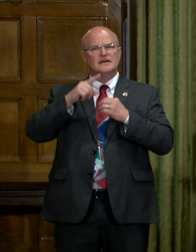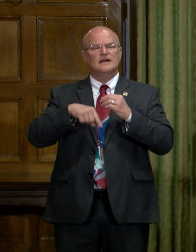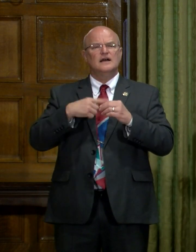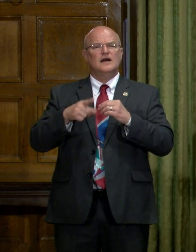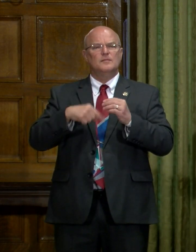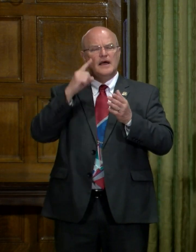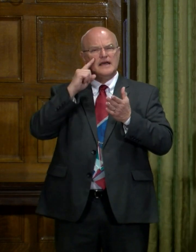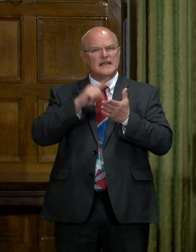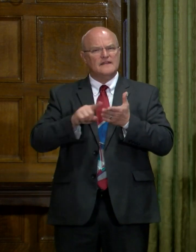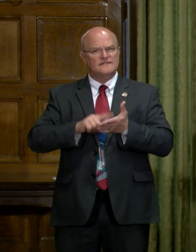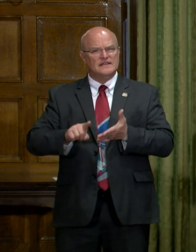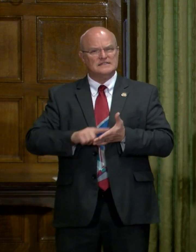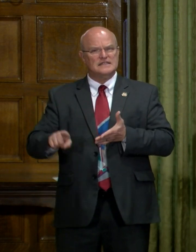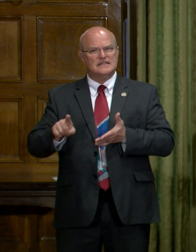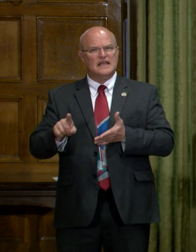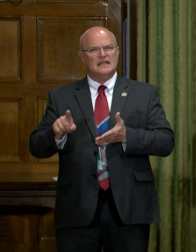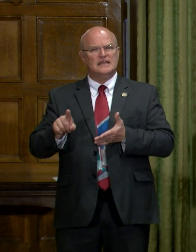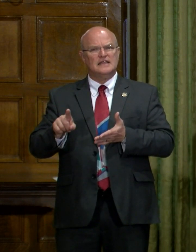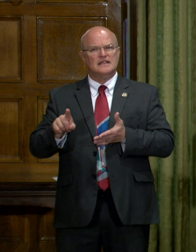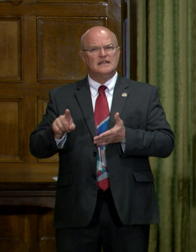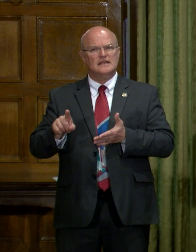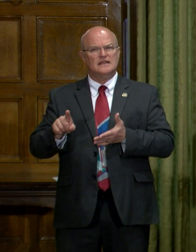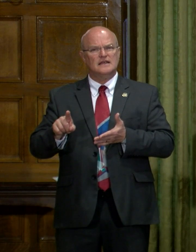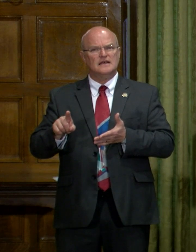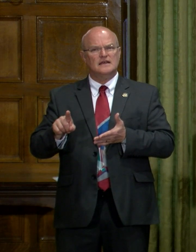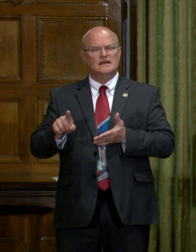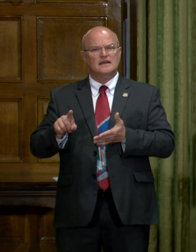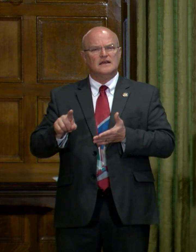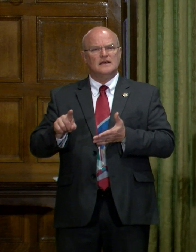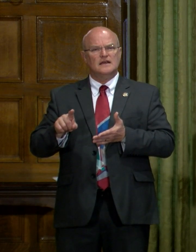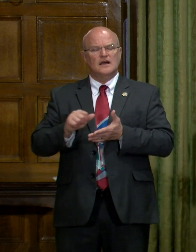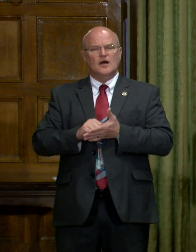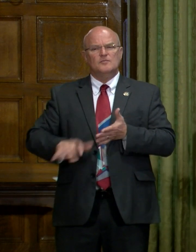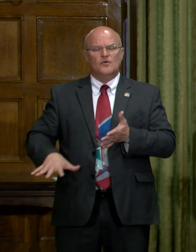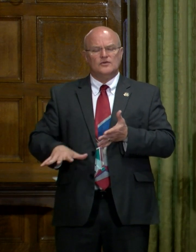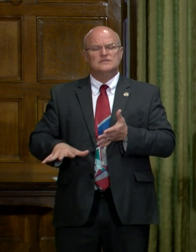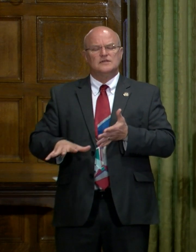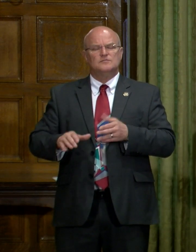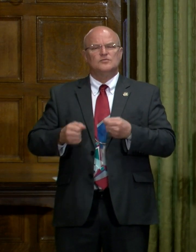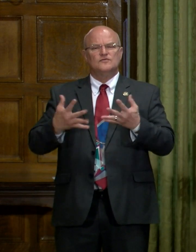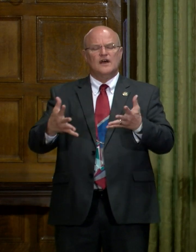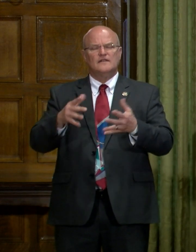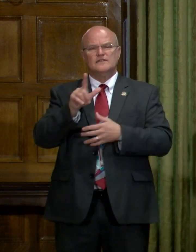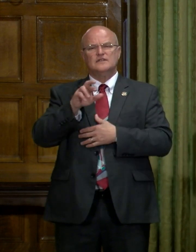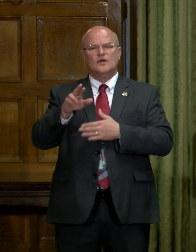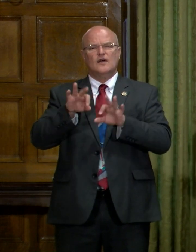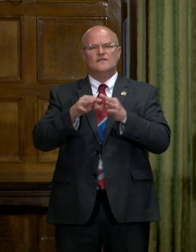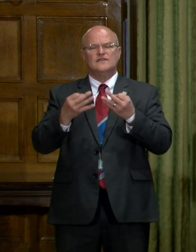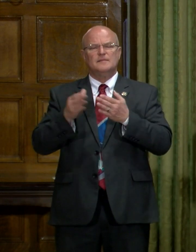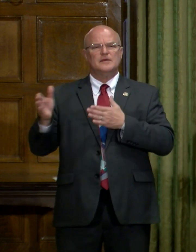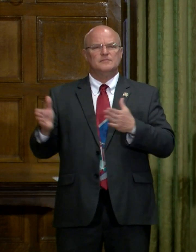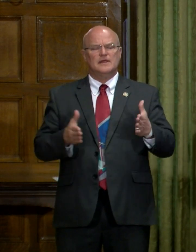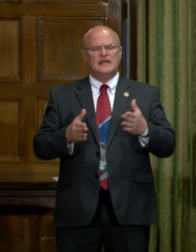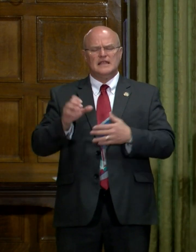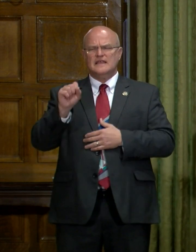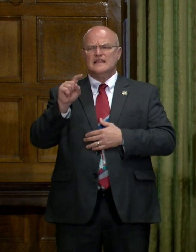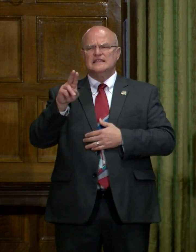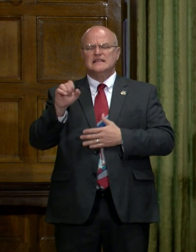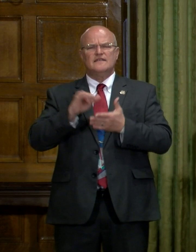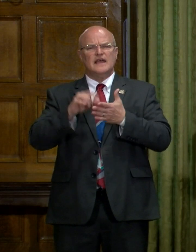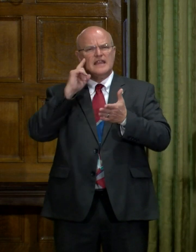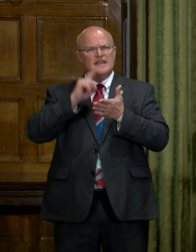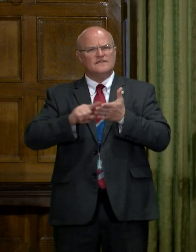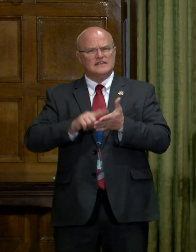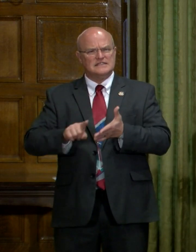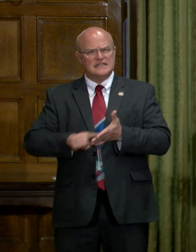regarding investigating the abortion provider, Little Rock Family Planning. Want to ask about the status of that